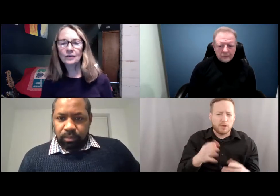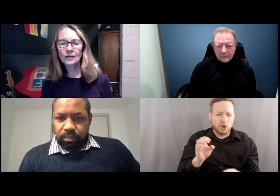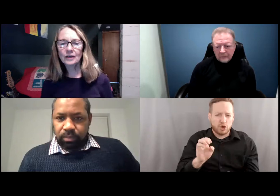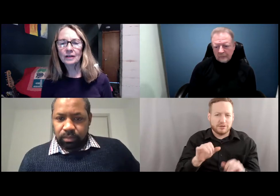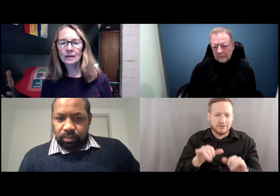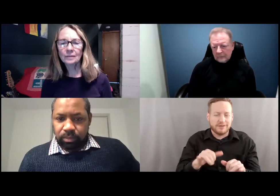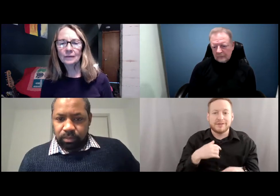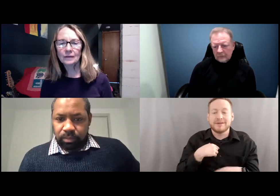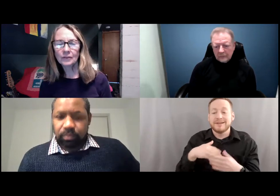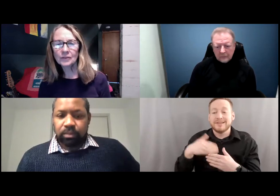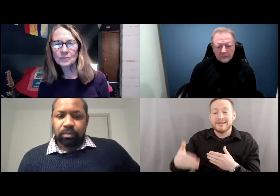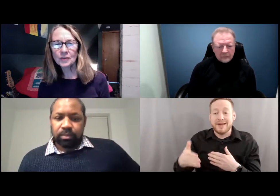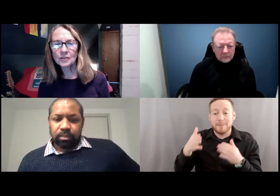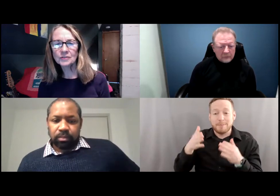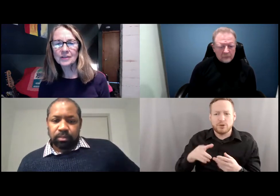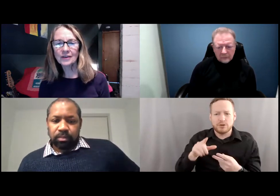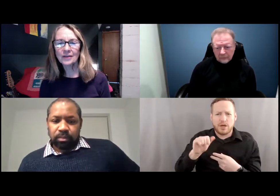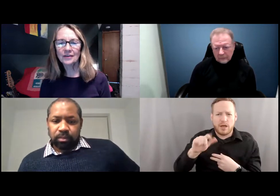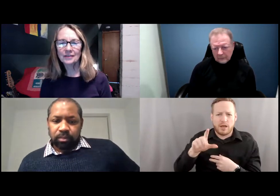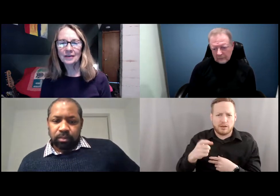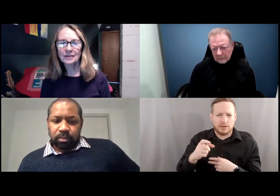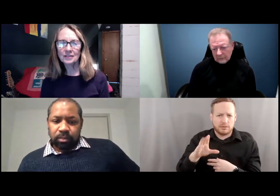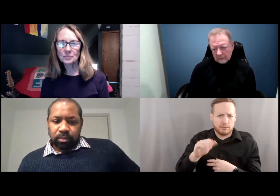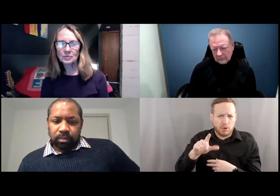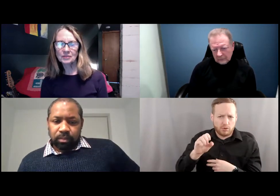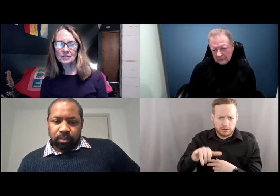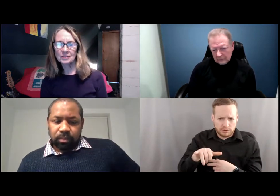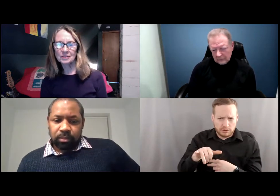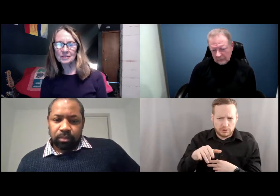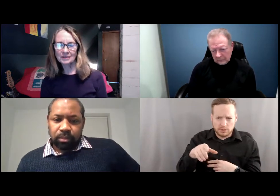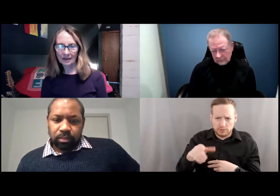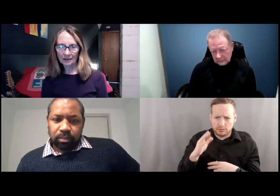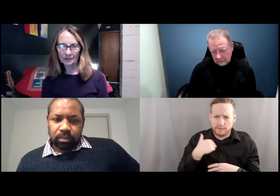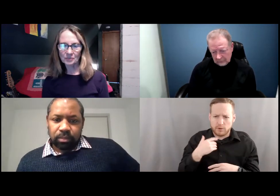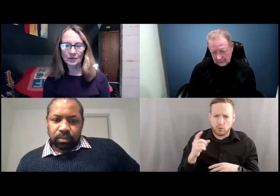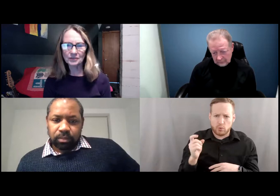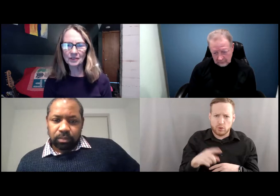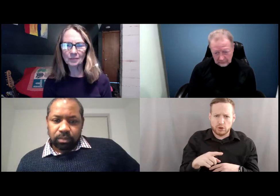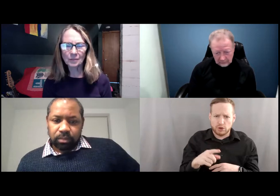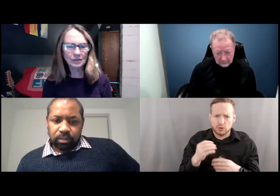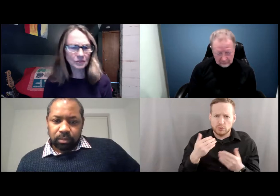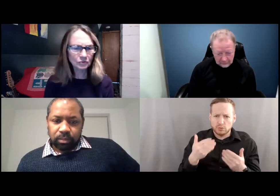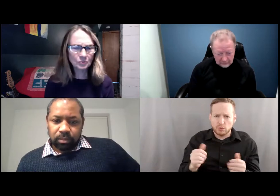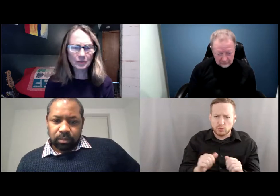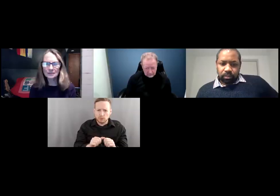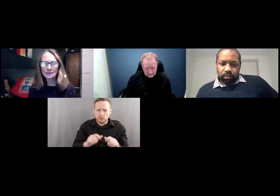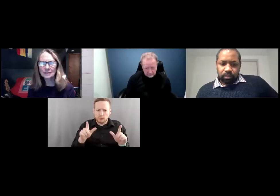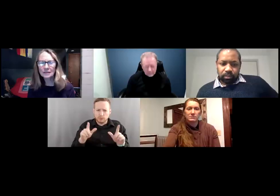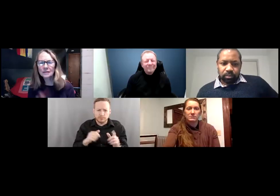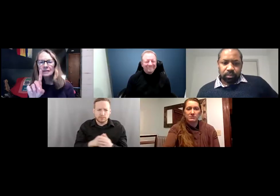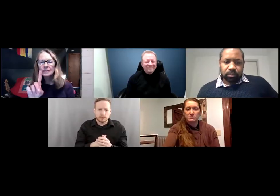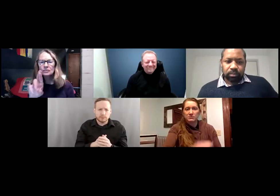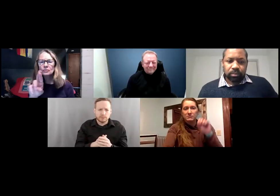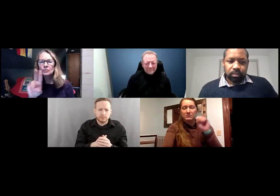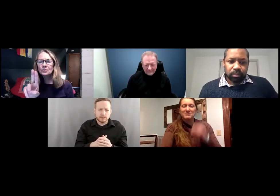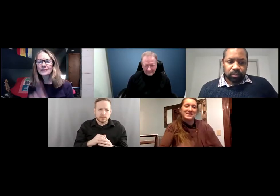Okay, great. Ernest, why don't you stay on? The next person is Alex Balsley. I believe it's Drew Balsley.